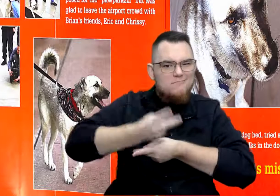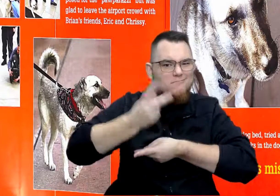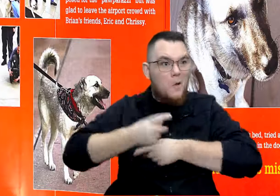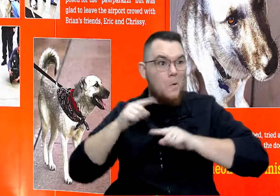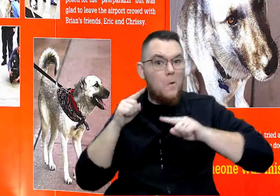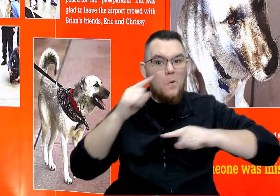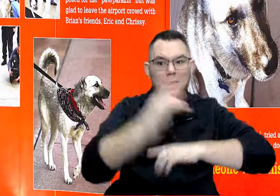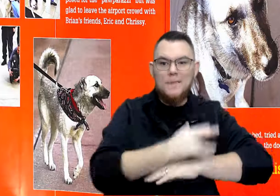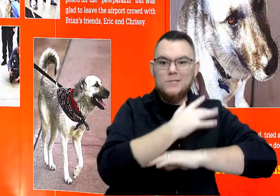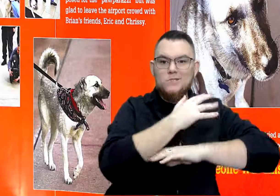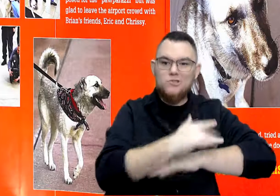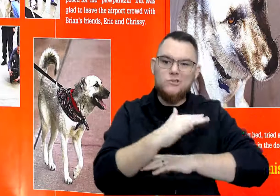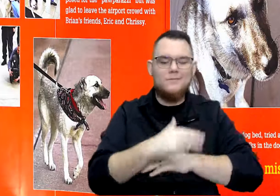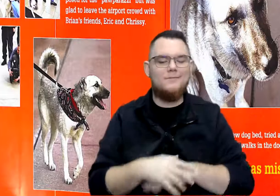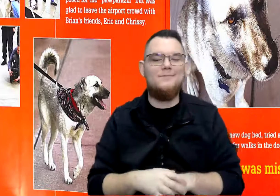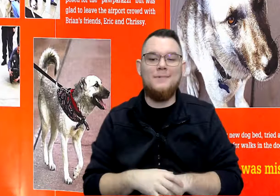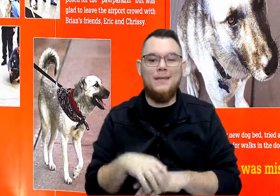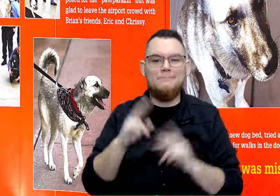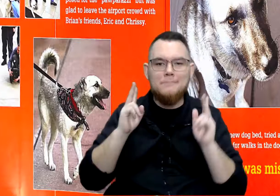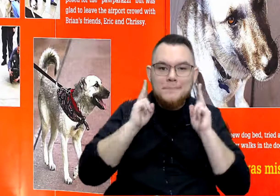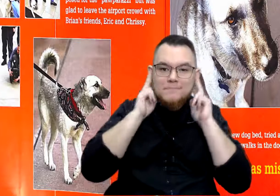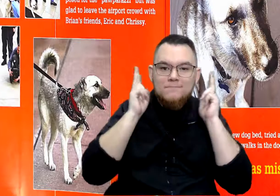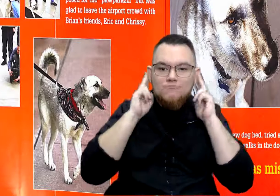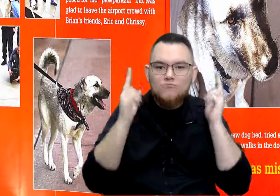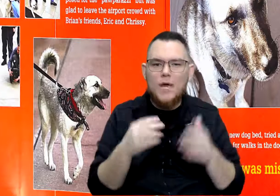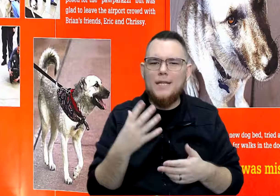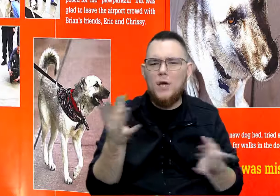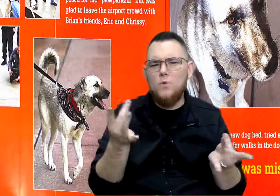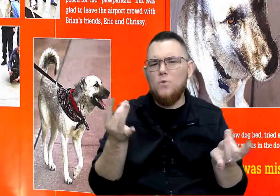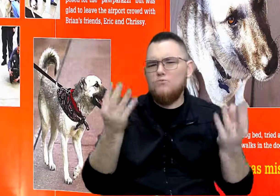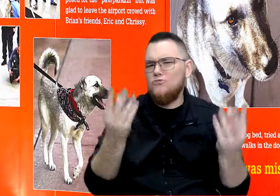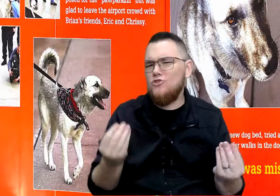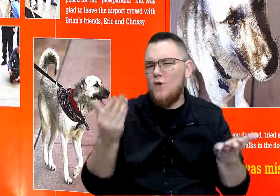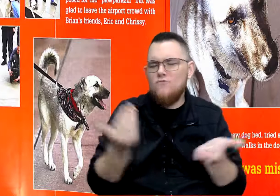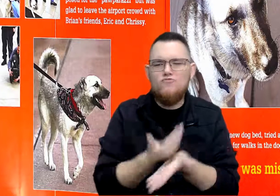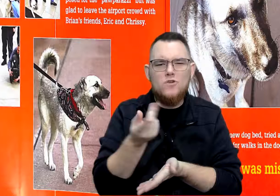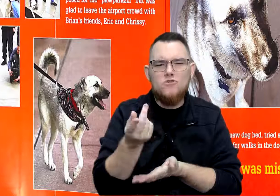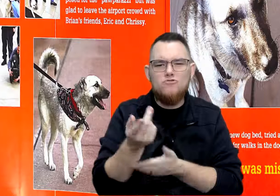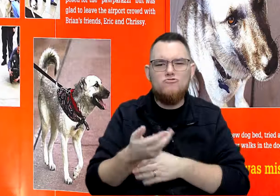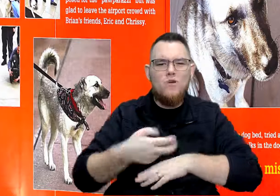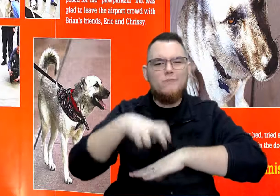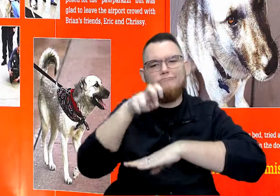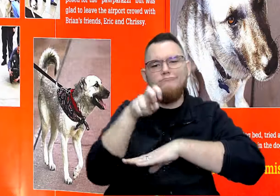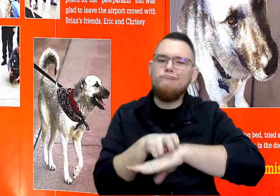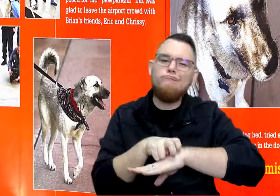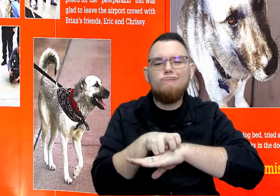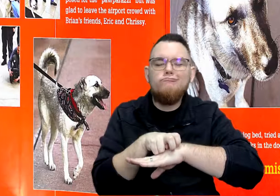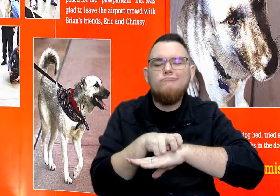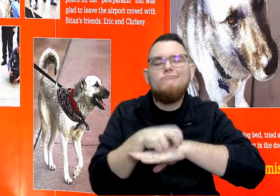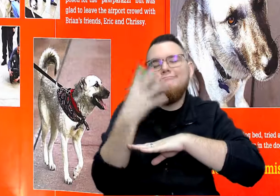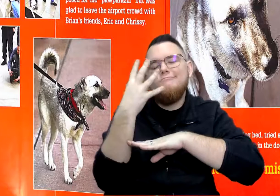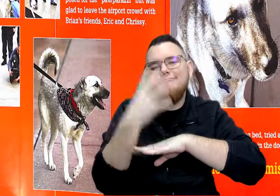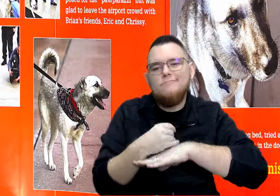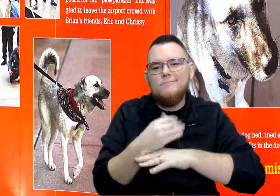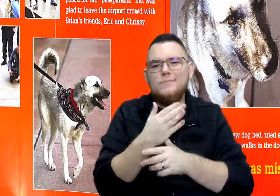Nubs slept in a comfy new dog bed, tried all kinds of tasty food, and went for walks in the dog park.